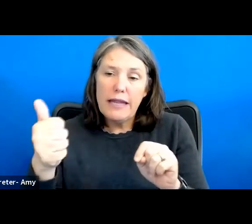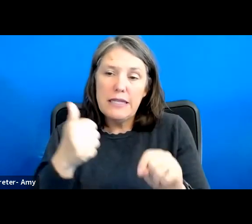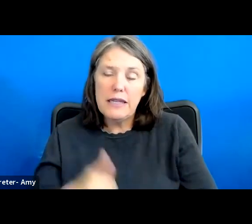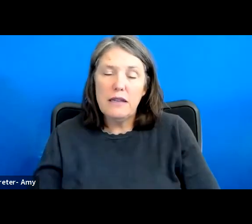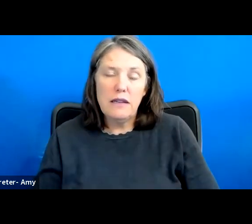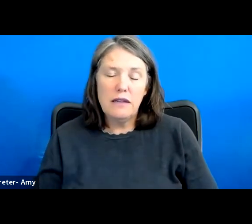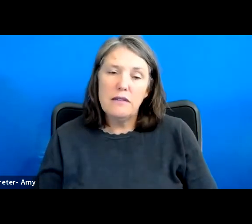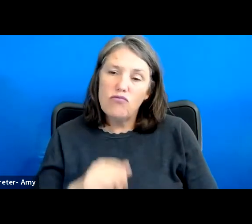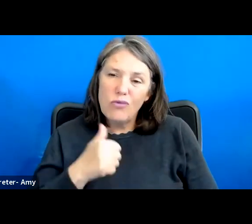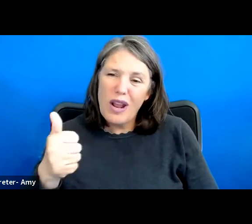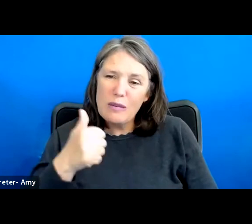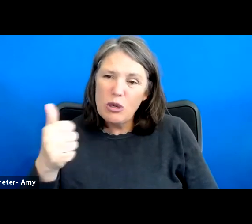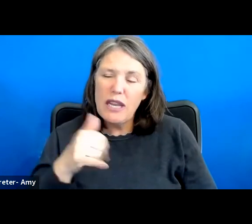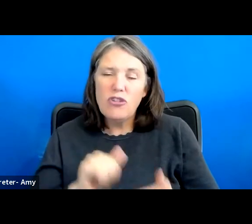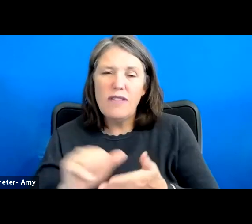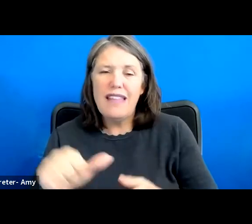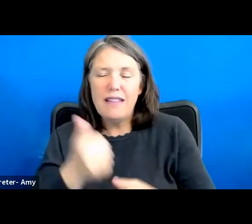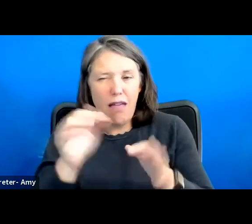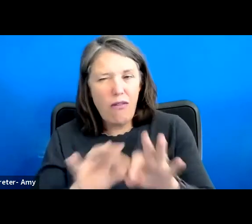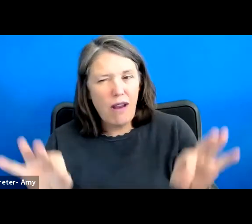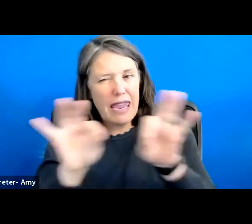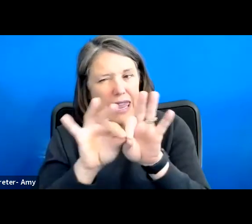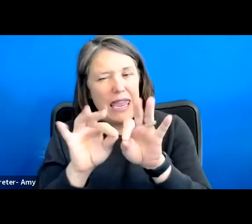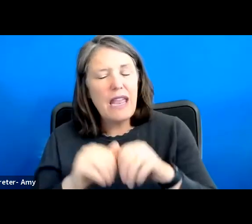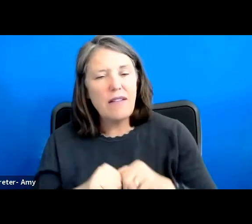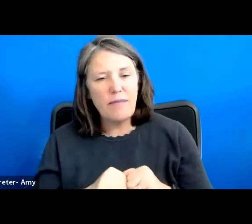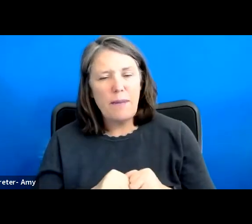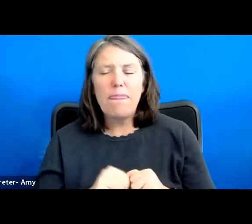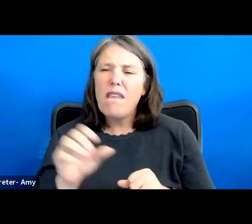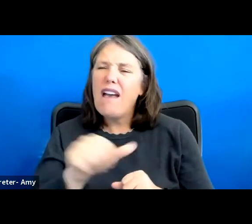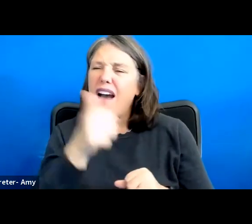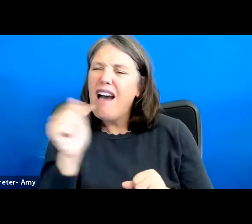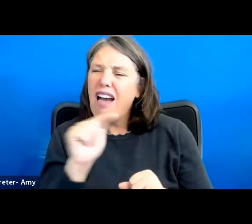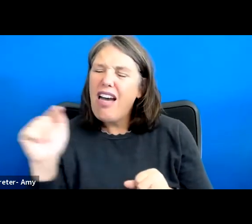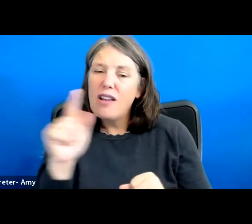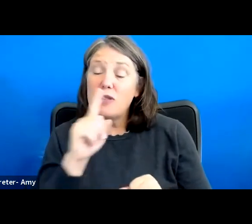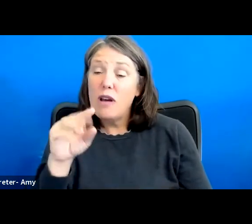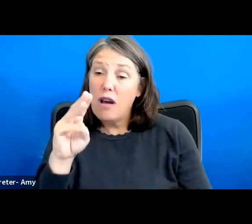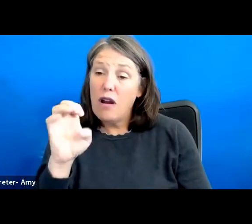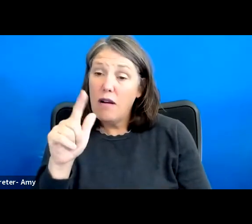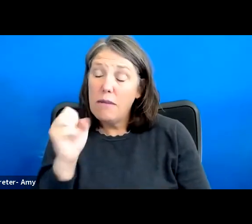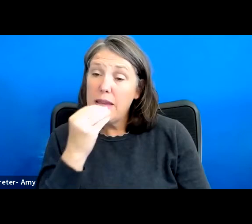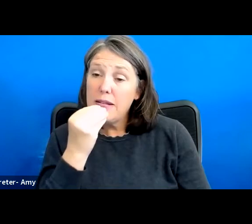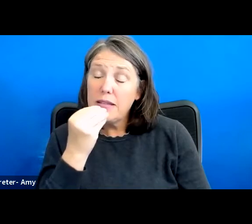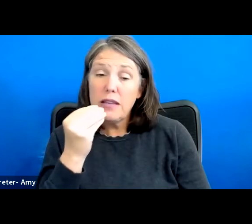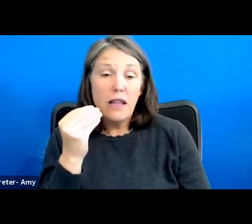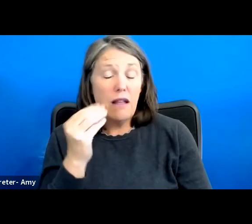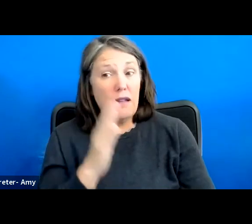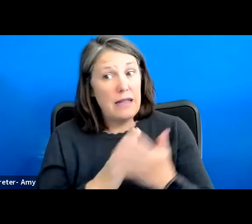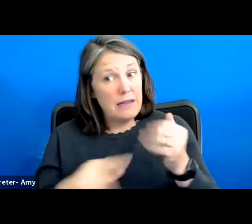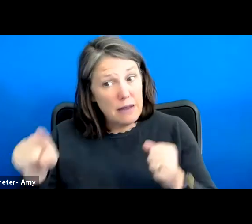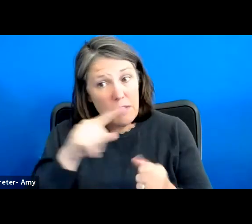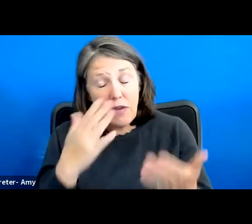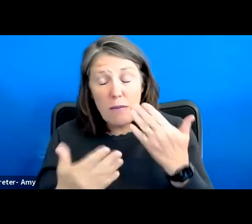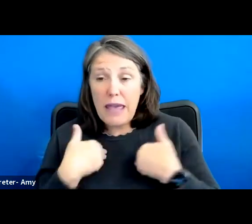so transportation is another key. Some other ones are meals. Some of you may